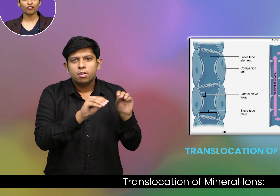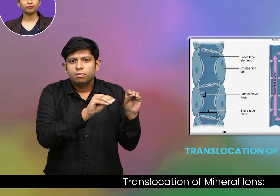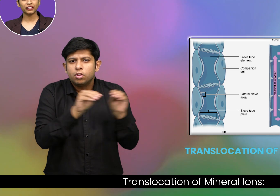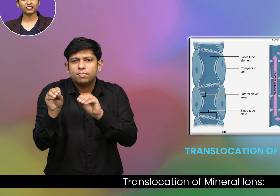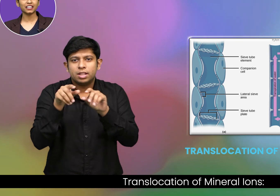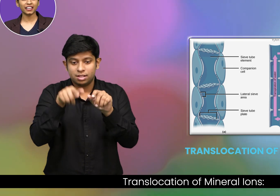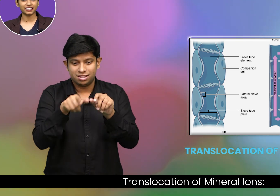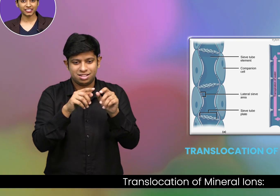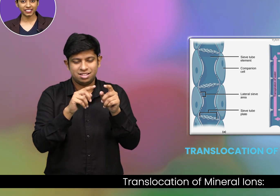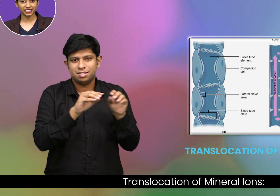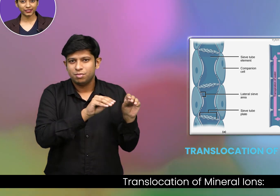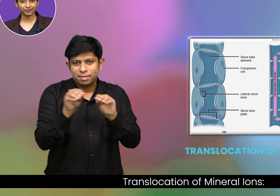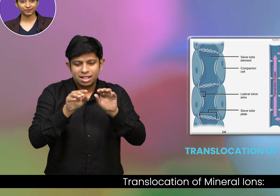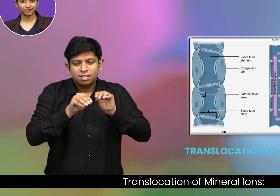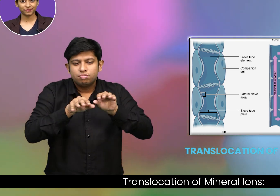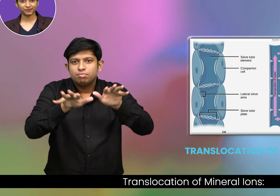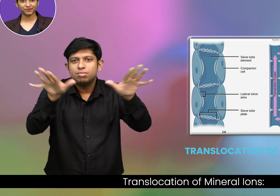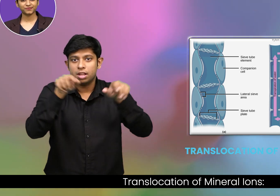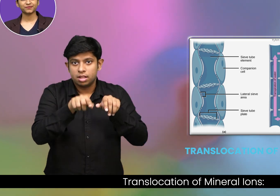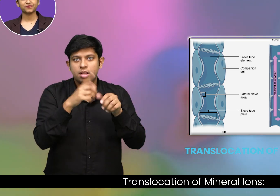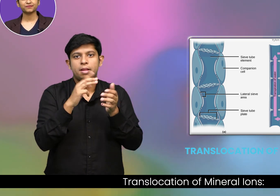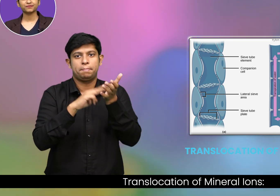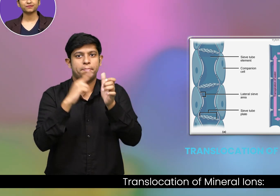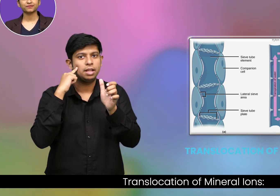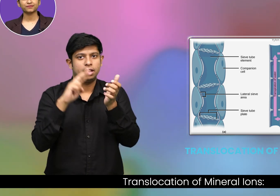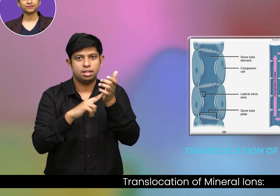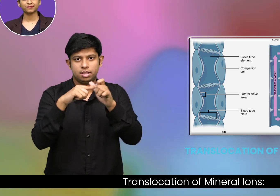Translocation of mineral ions.